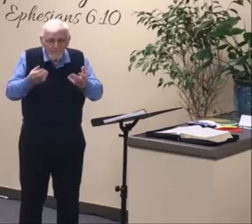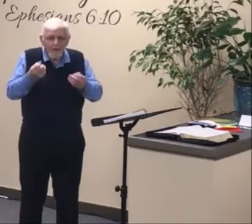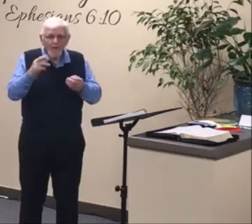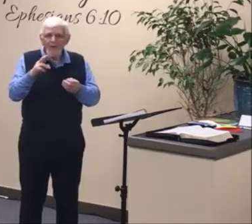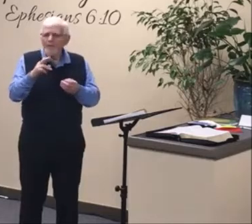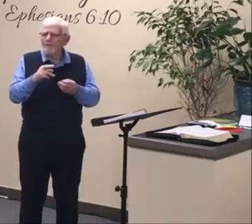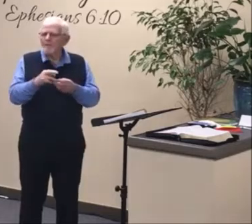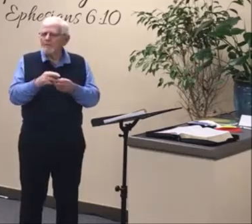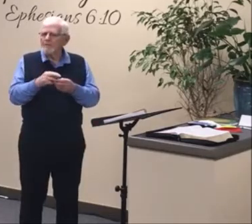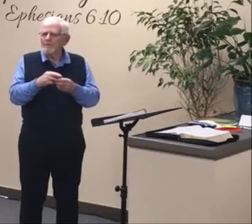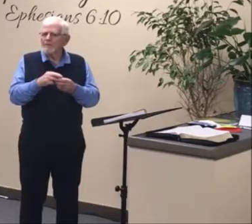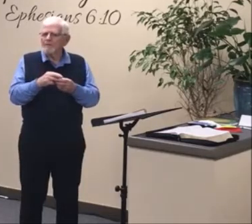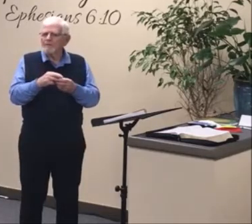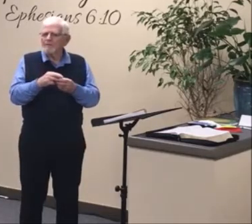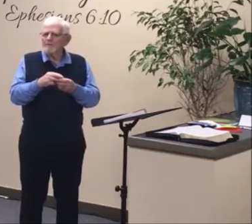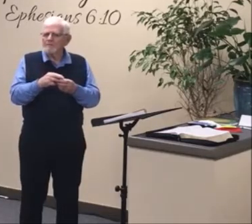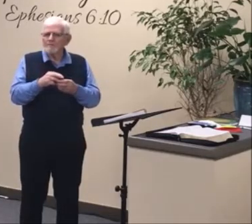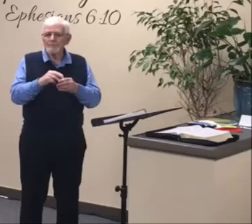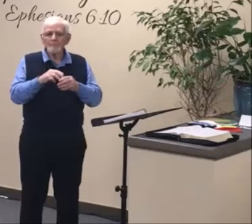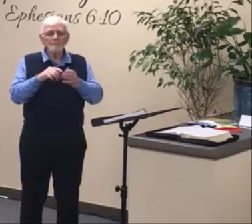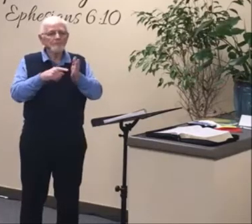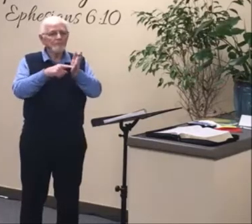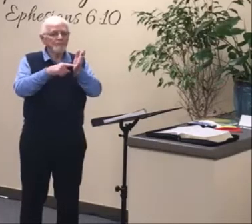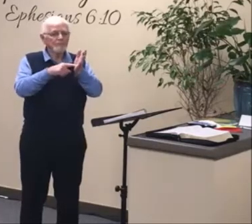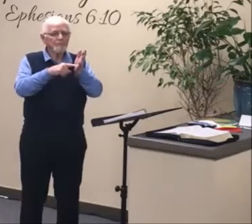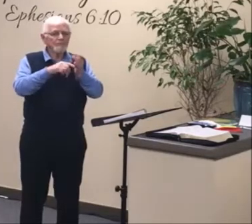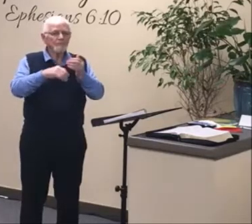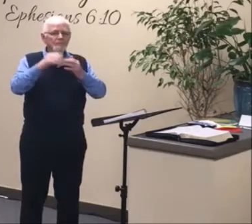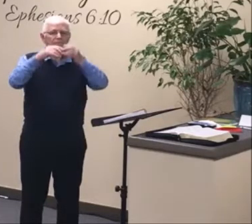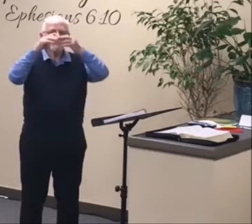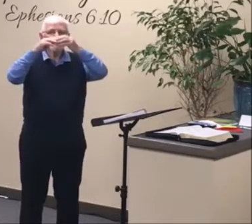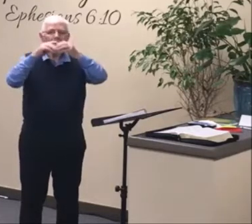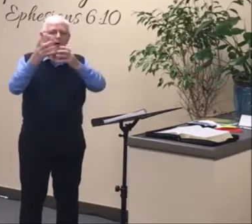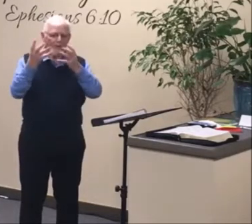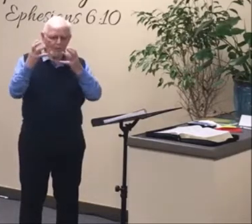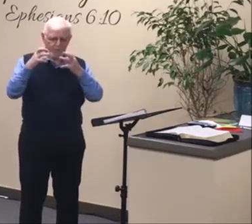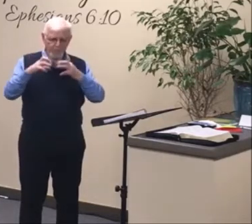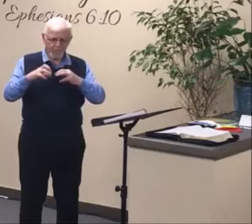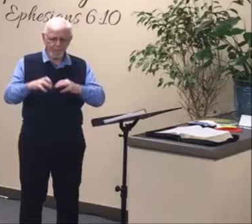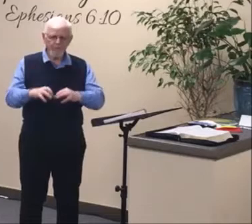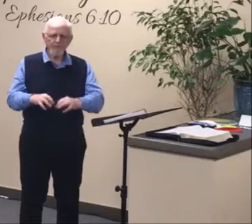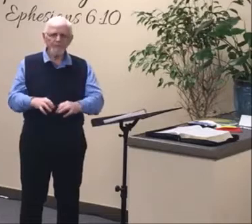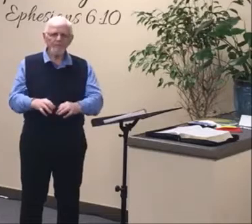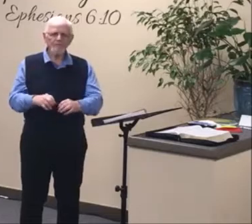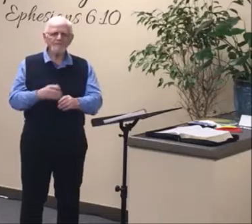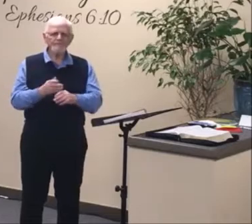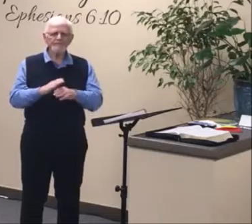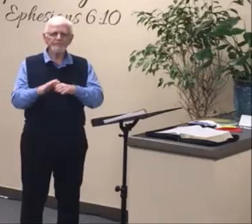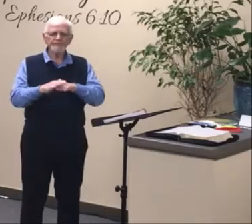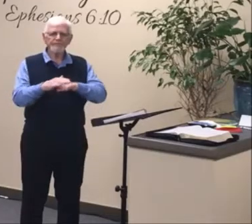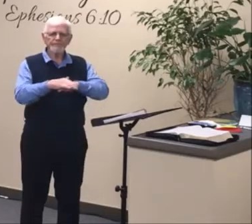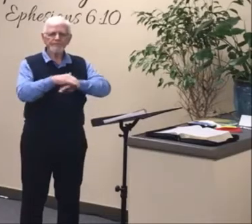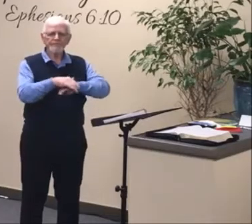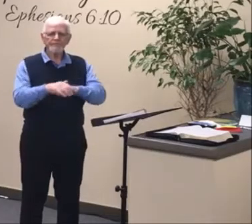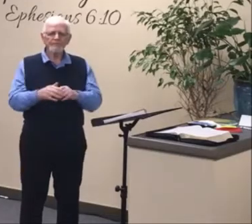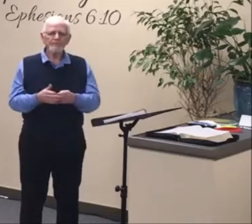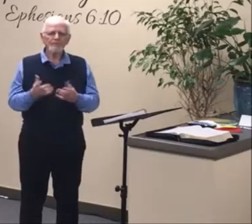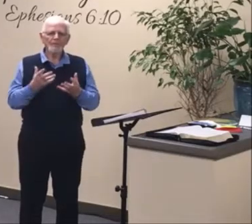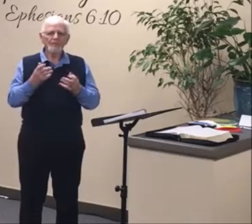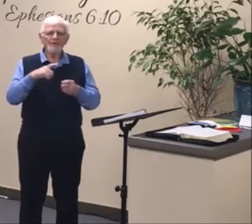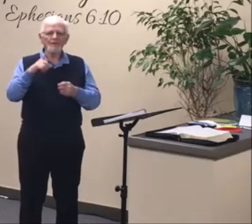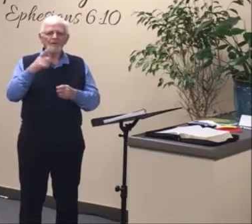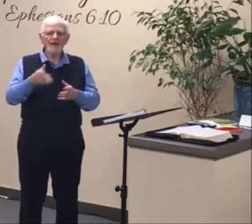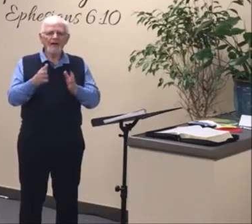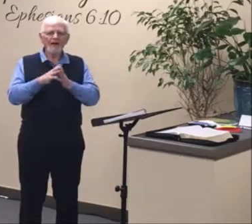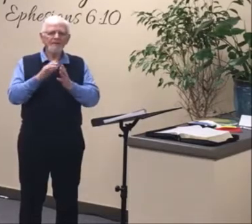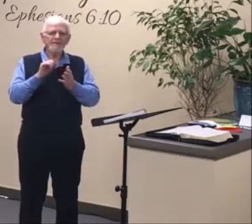whether it be edifying and building up or whether it be tearing down some extra rough edges, Lord, whatever it is, Lord, I ask that we'd be